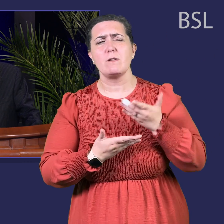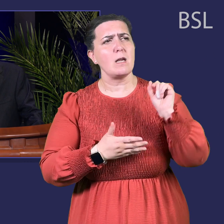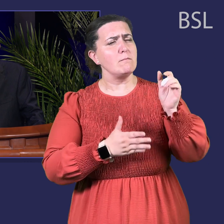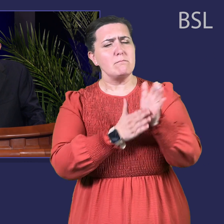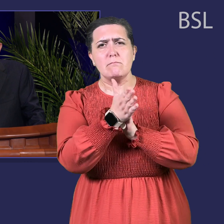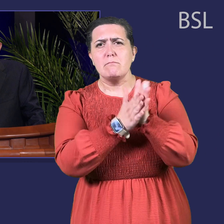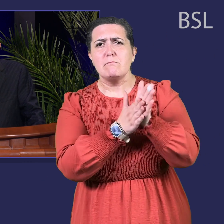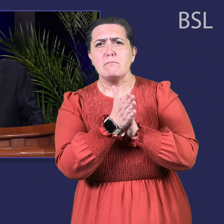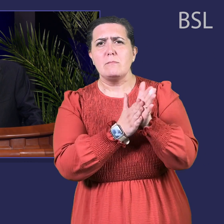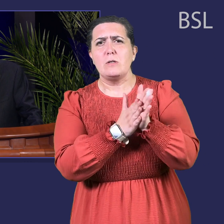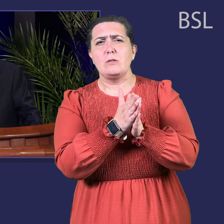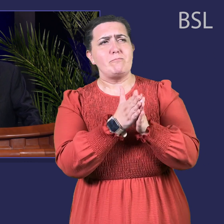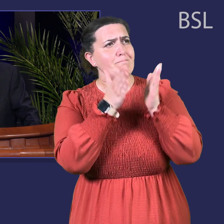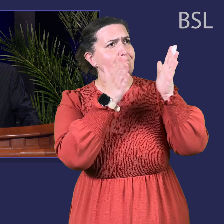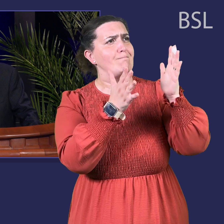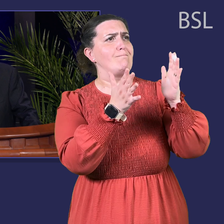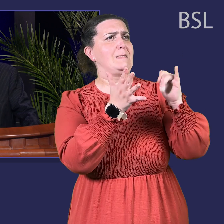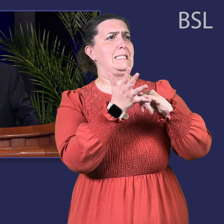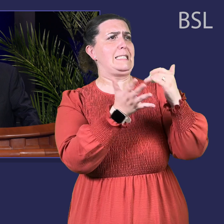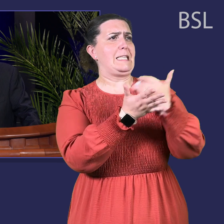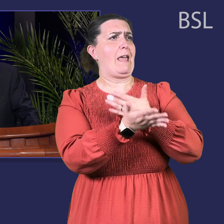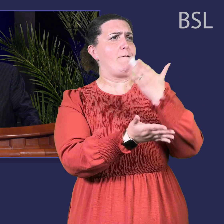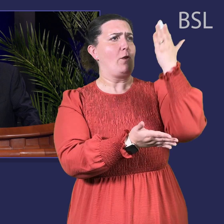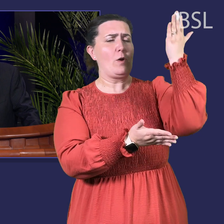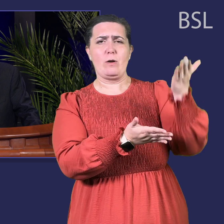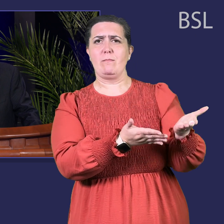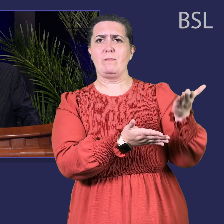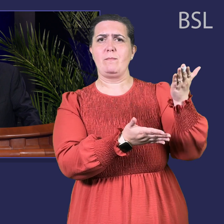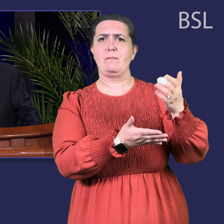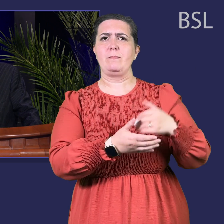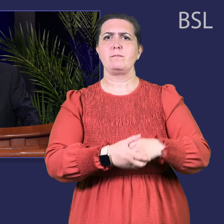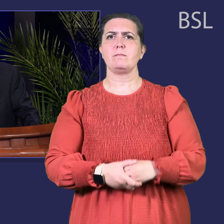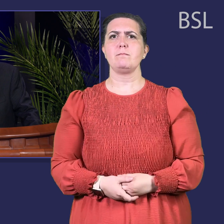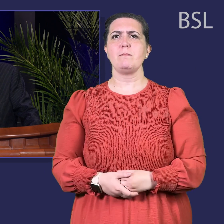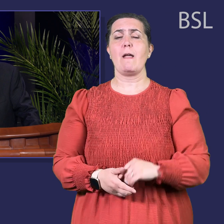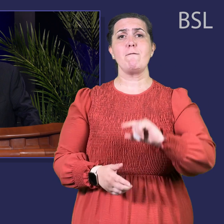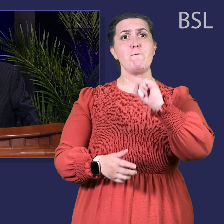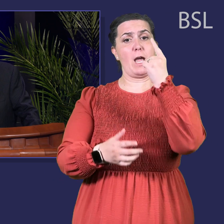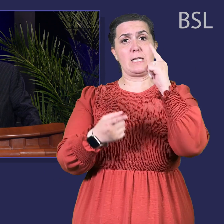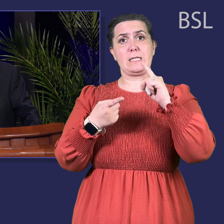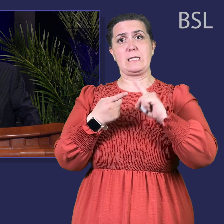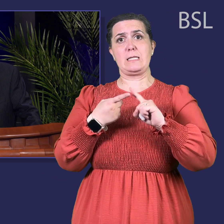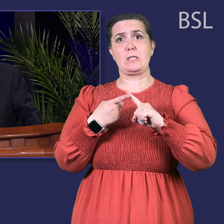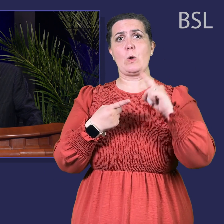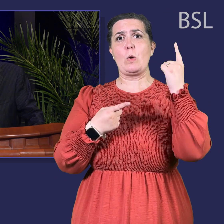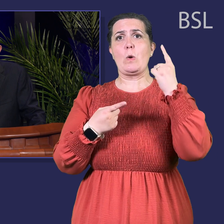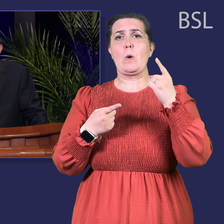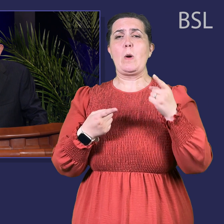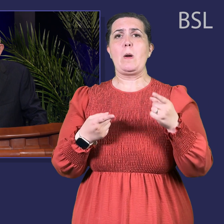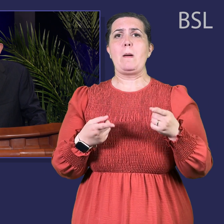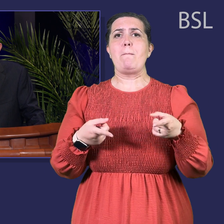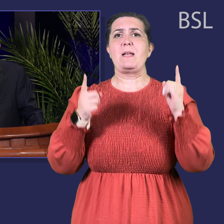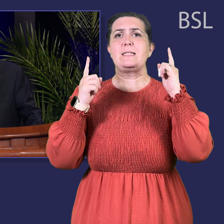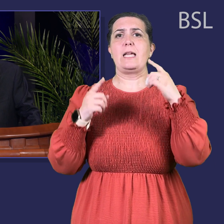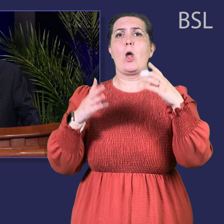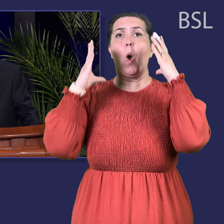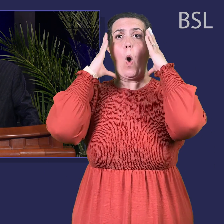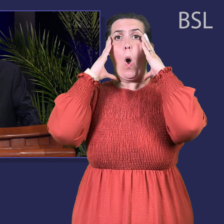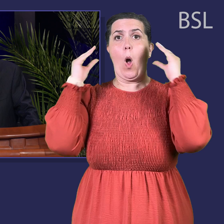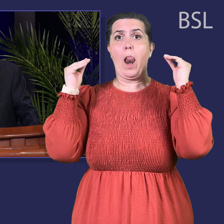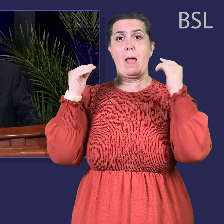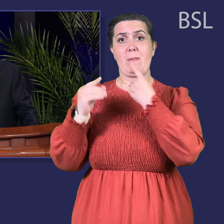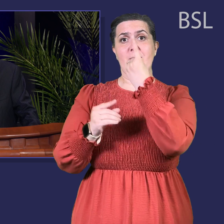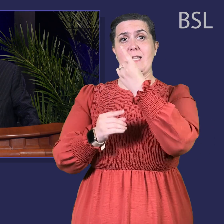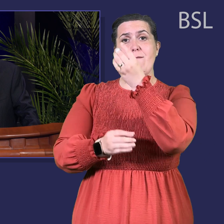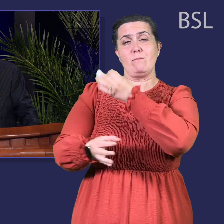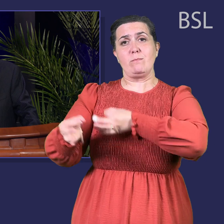service, and dedication to the Savior, Jesus Christ. We will first hear from President Jeffrey